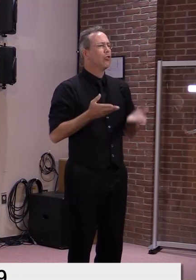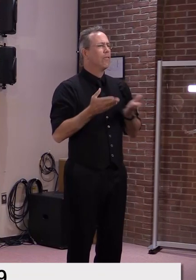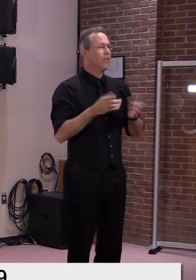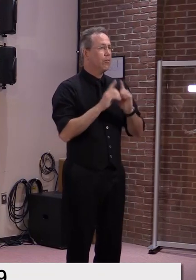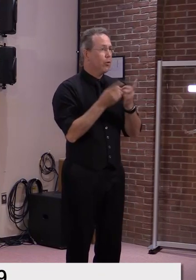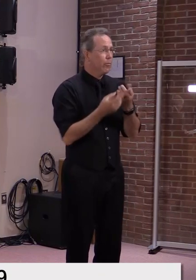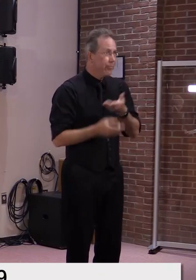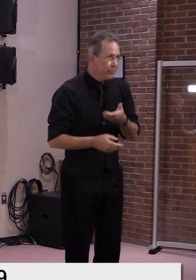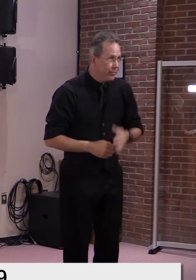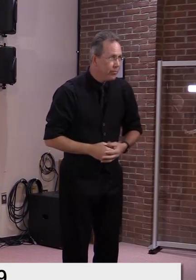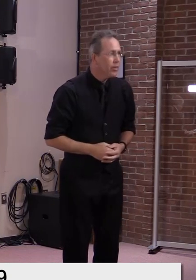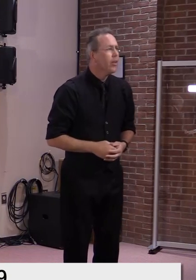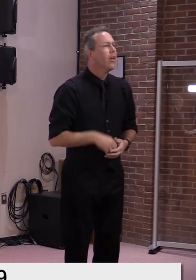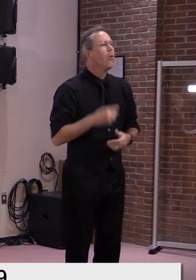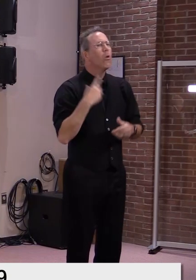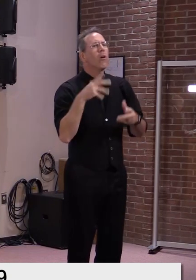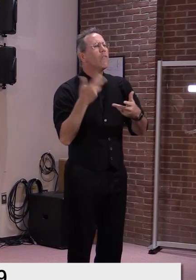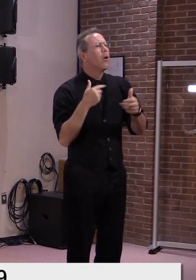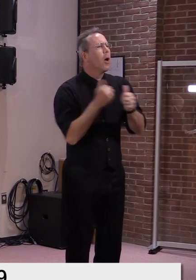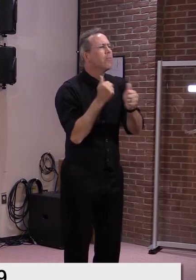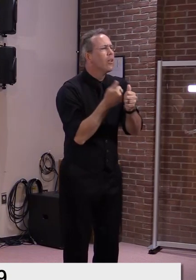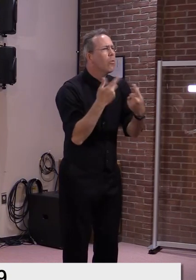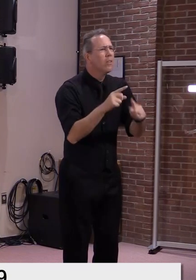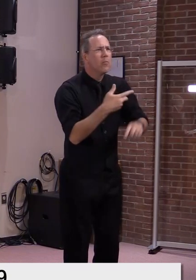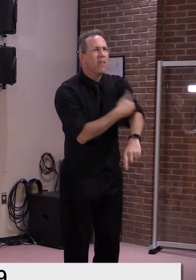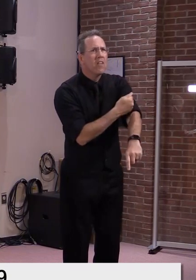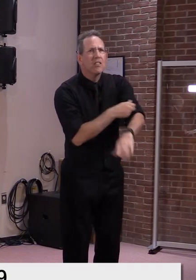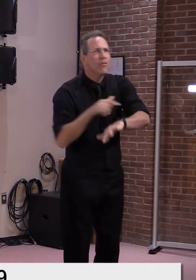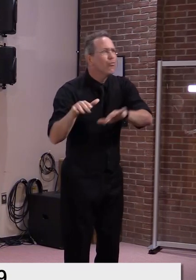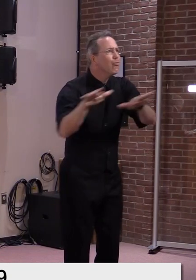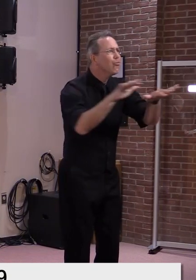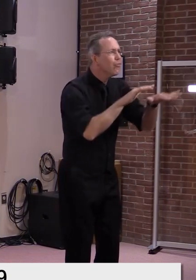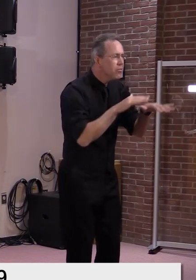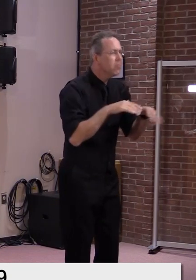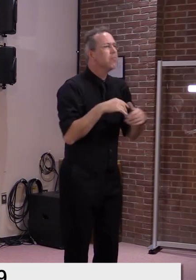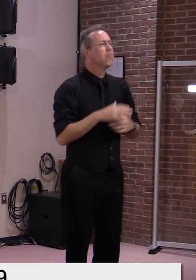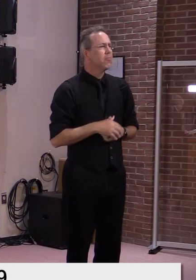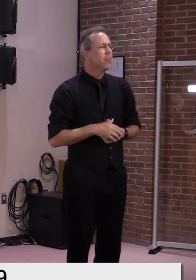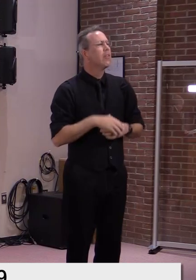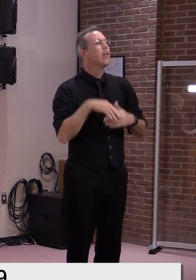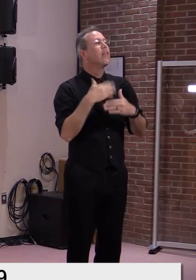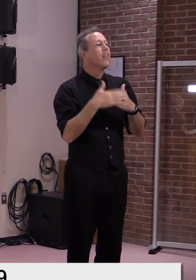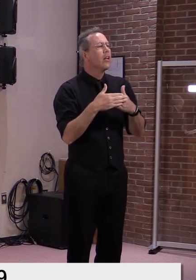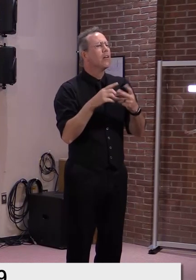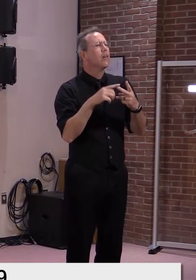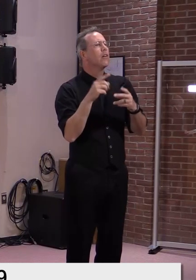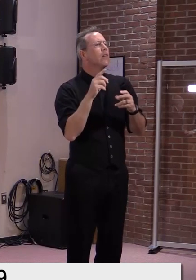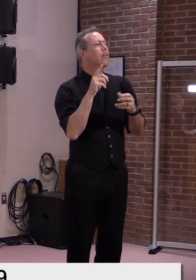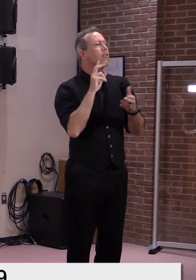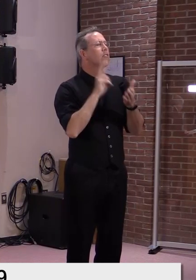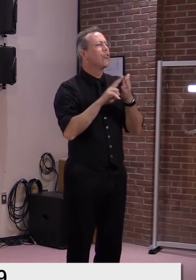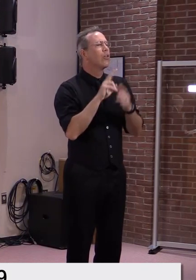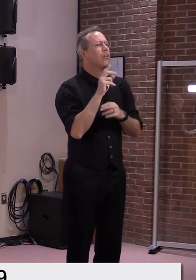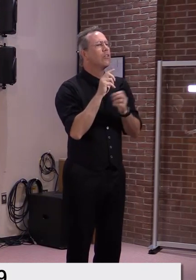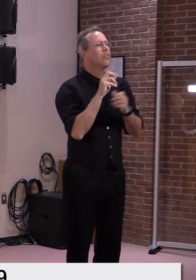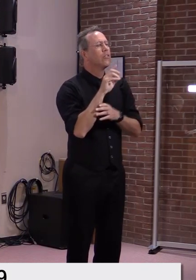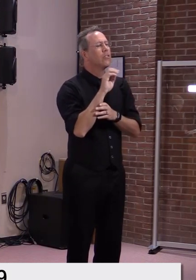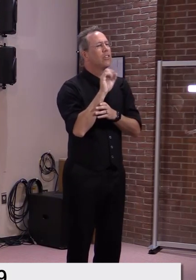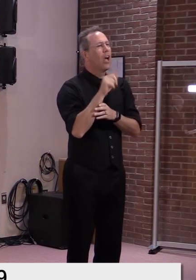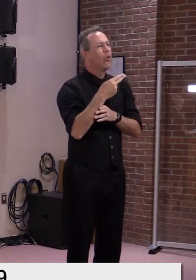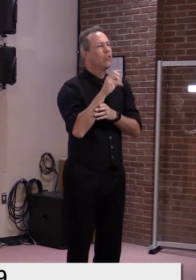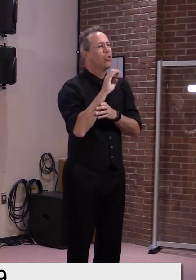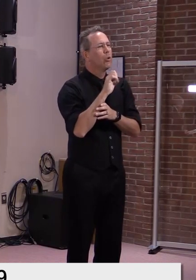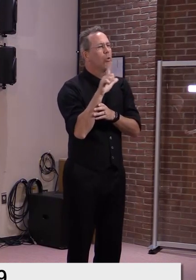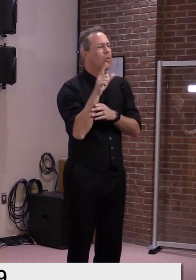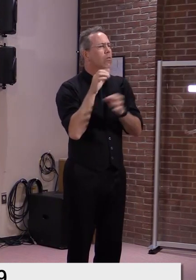progress with the vaccination program, as well as provide more information about summer camp testing after